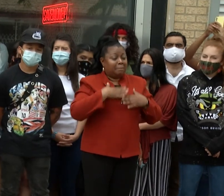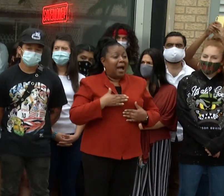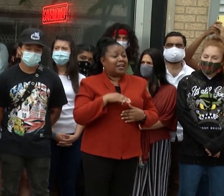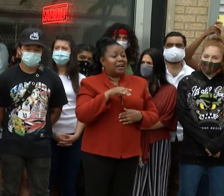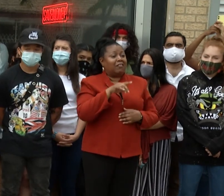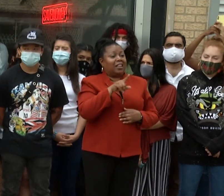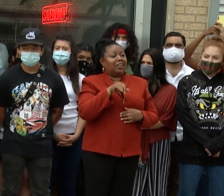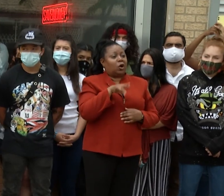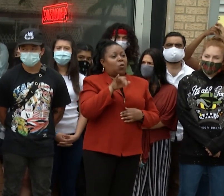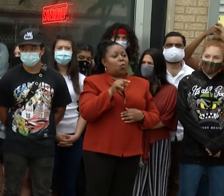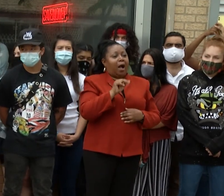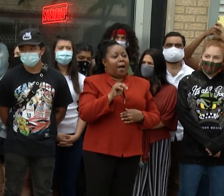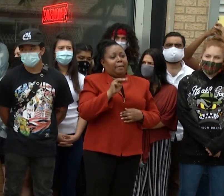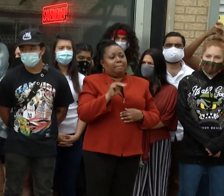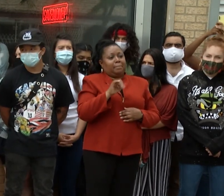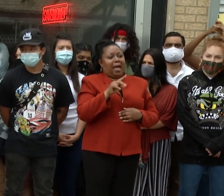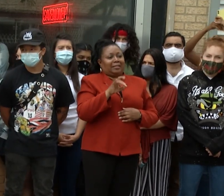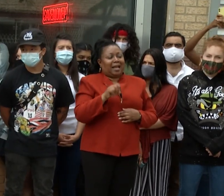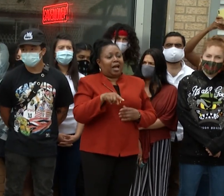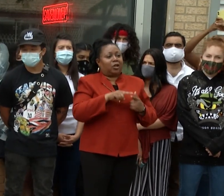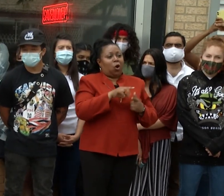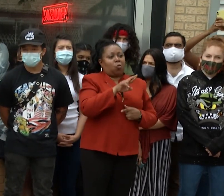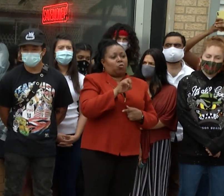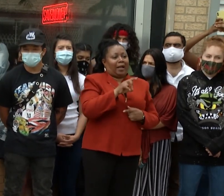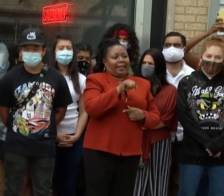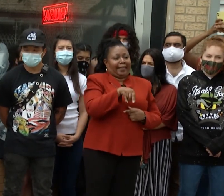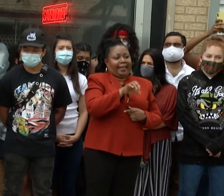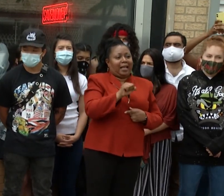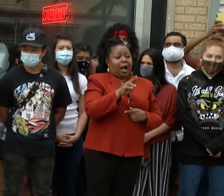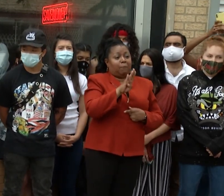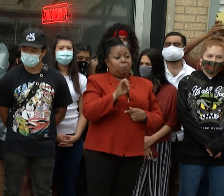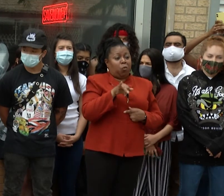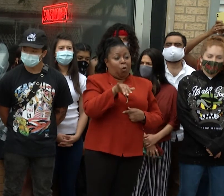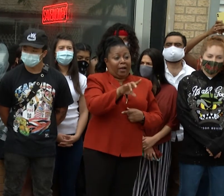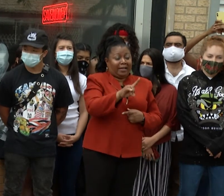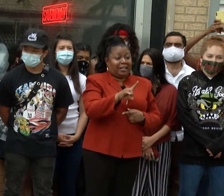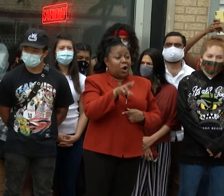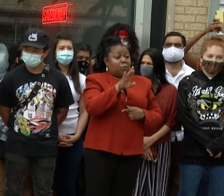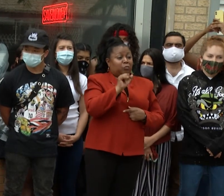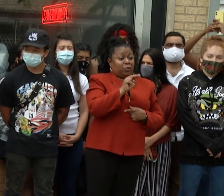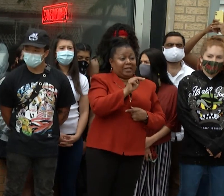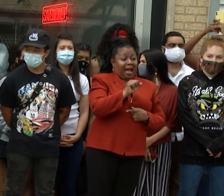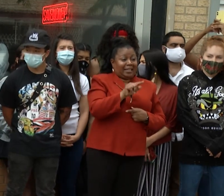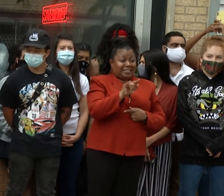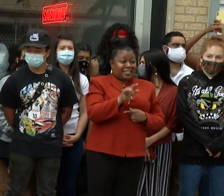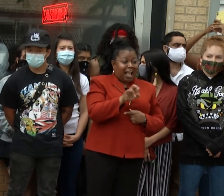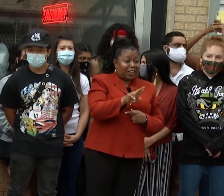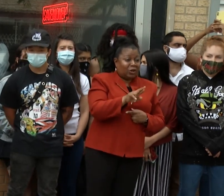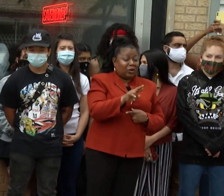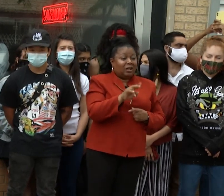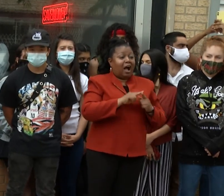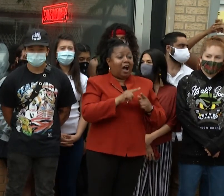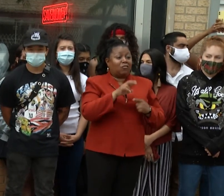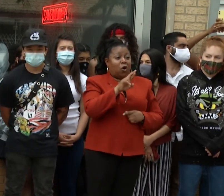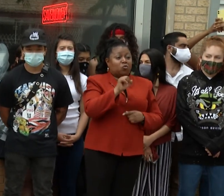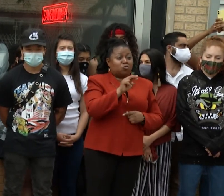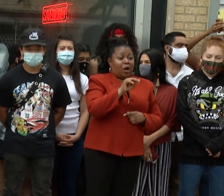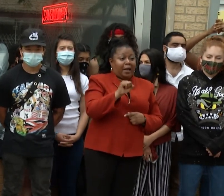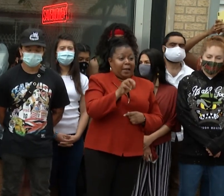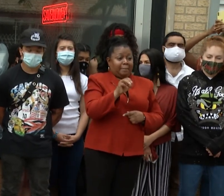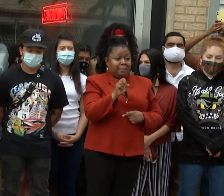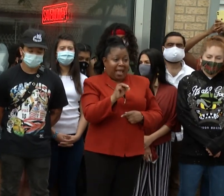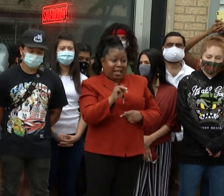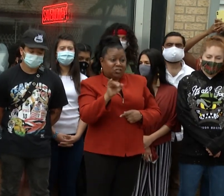McDonald, the looting of the body of Rakia Boyd, the looting of the body of Breonna Taylor, the looting of the body of Ronnie Man Johnson.